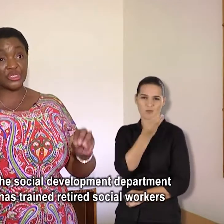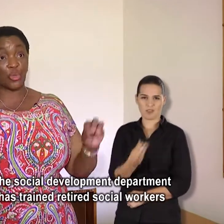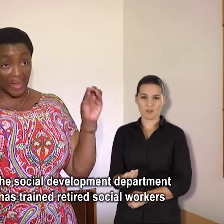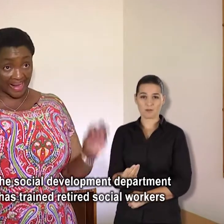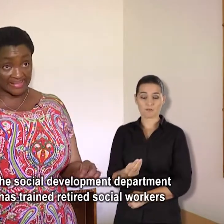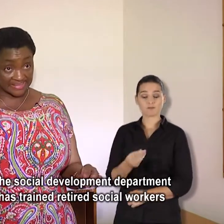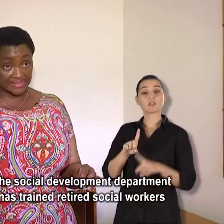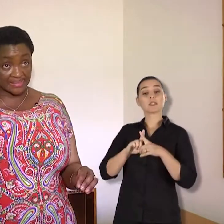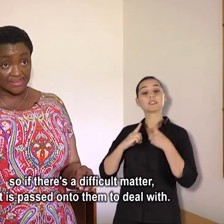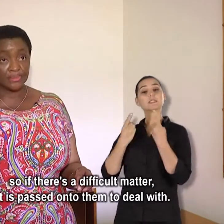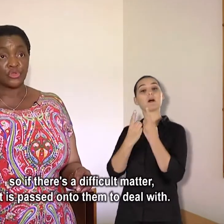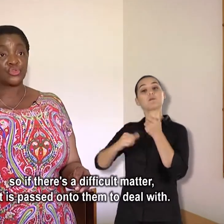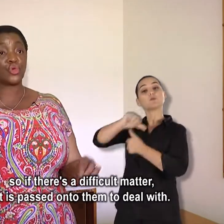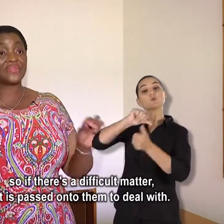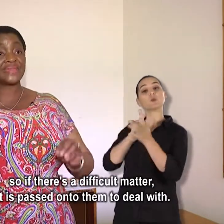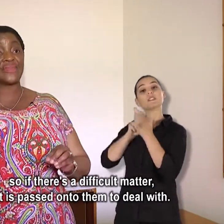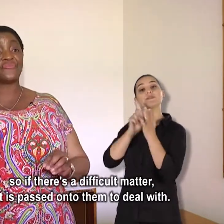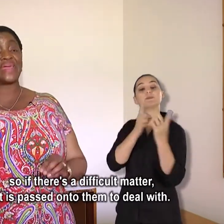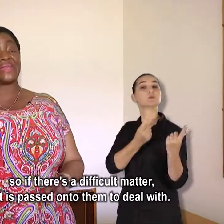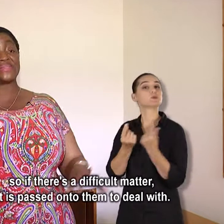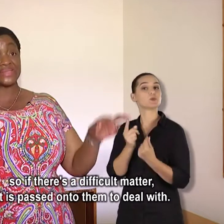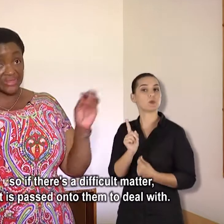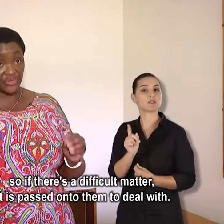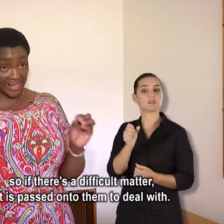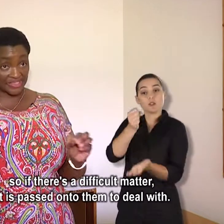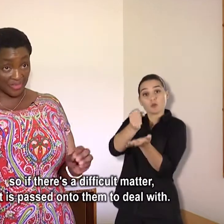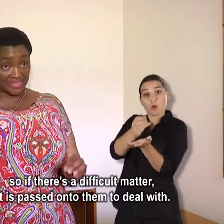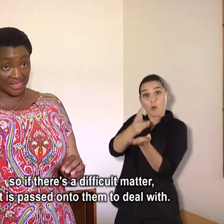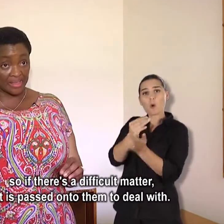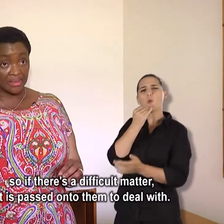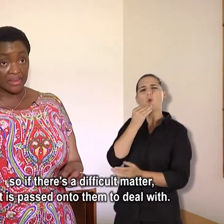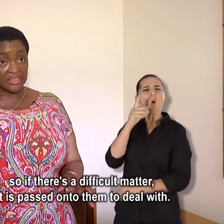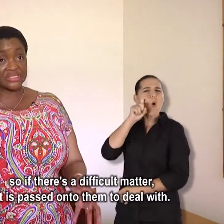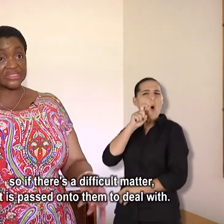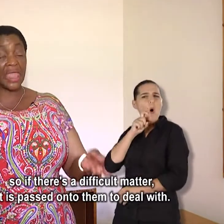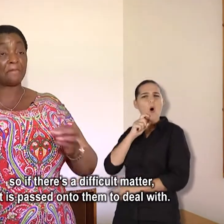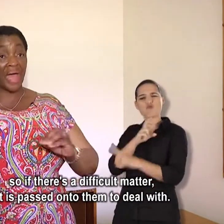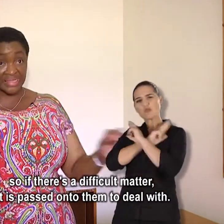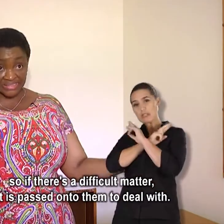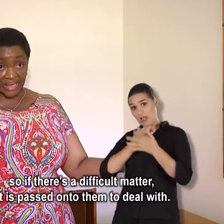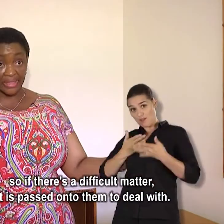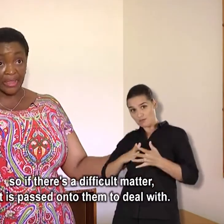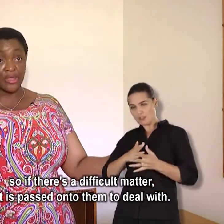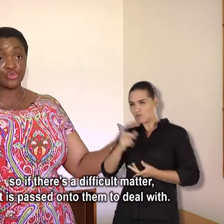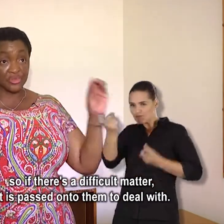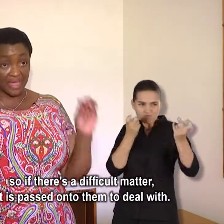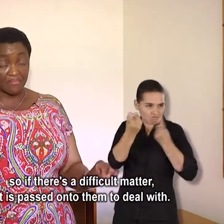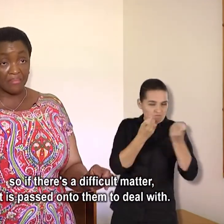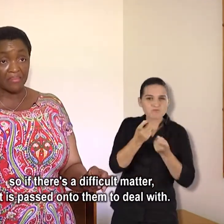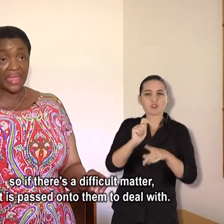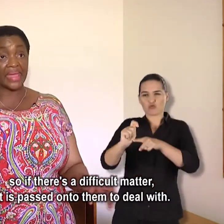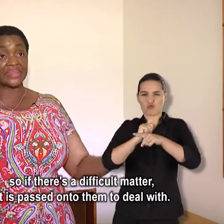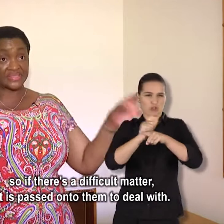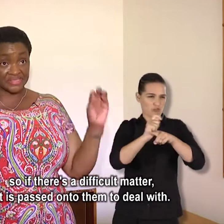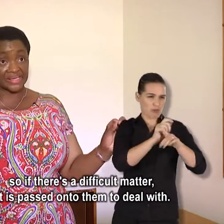retired social workers so that if there is a difficult matter, it is passed to